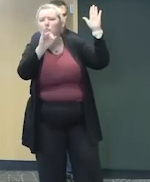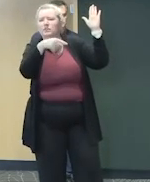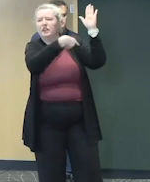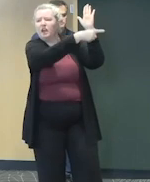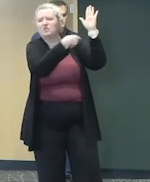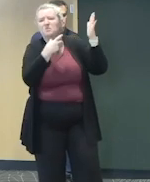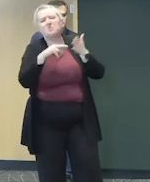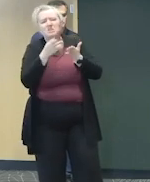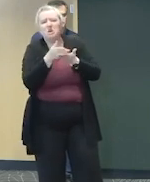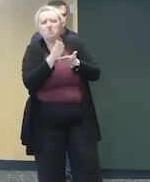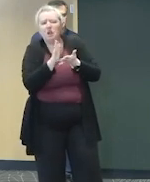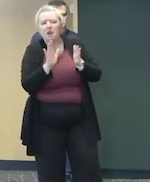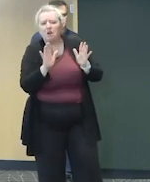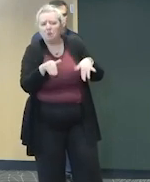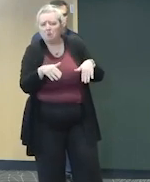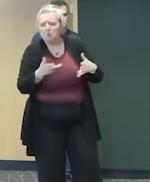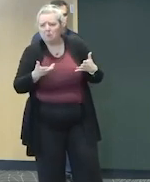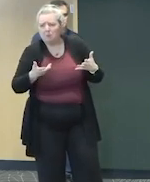okay.